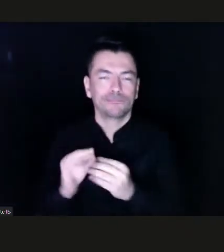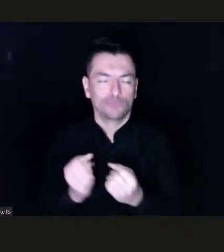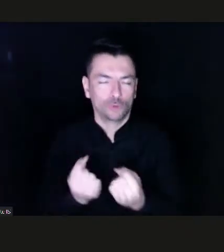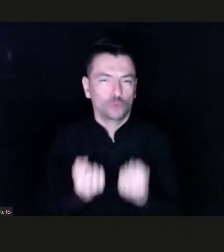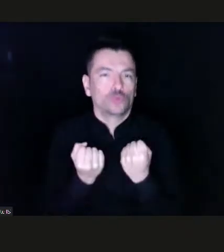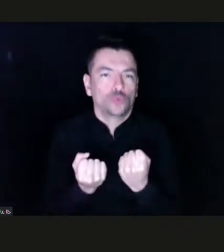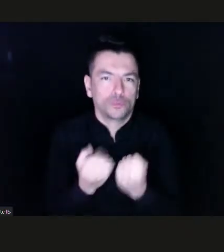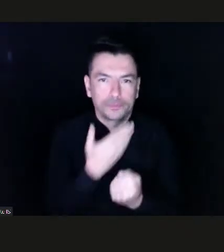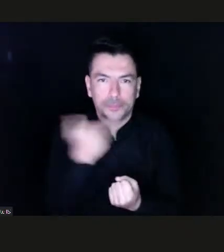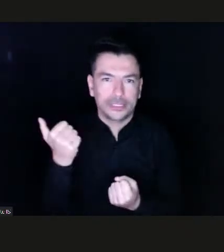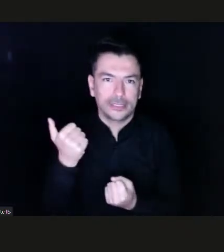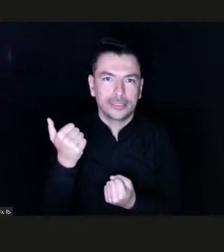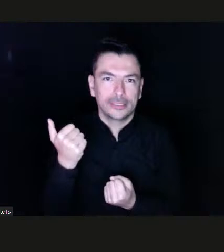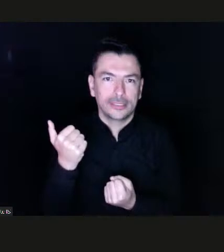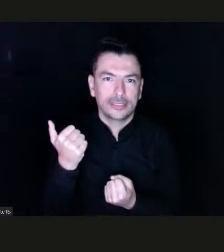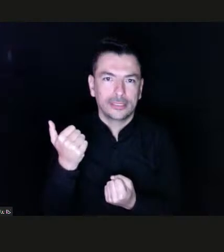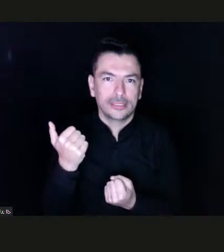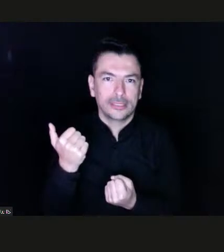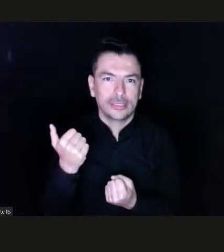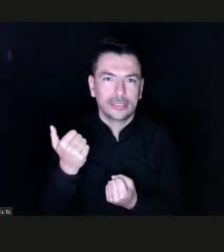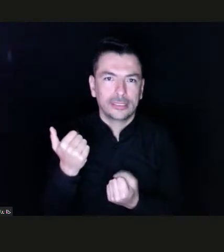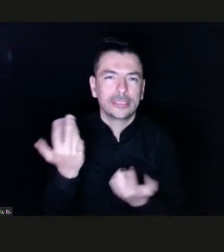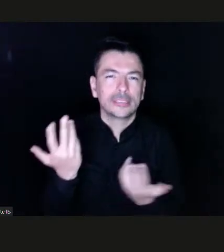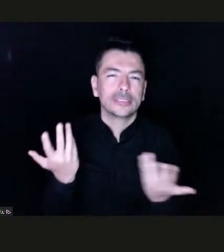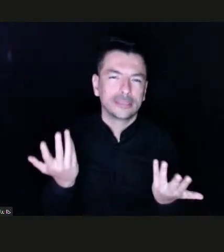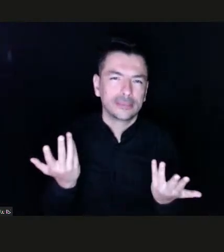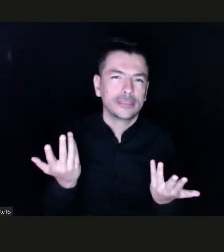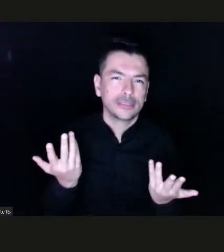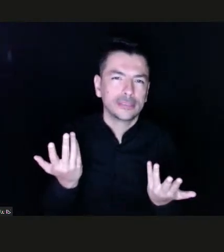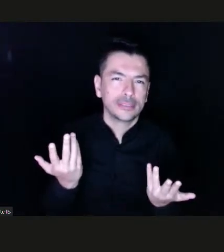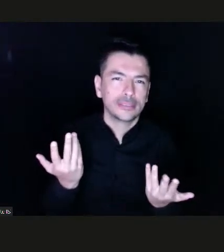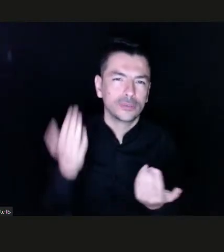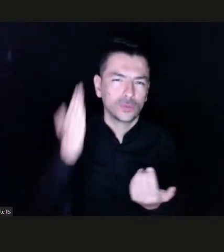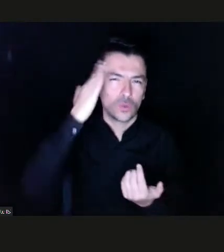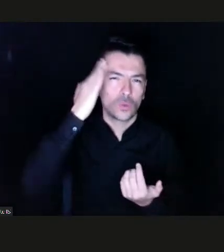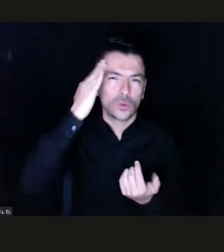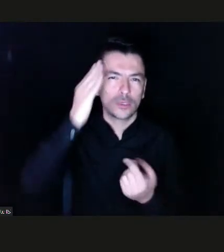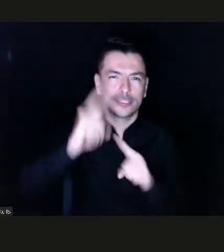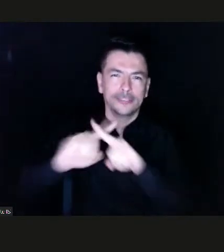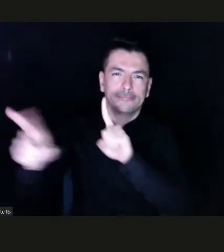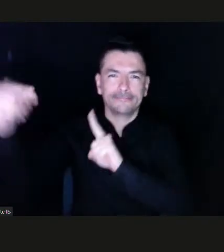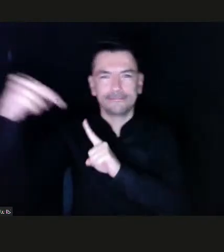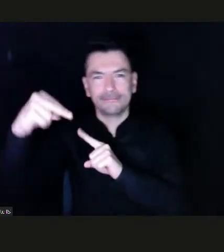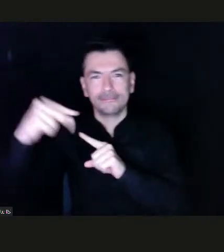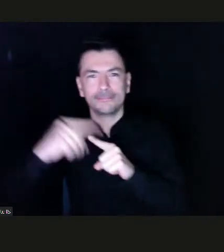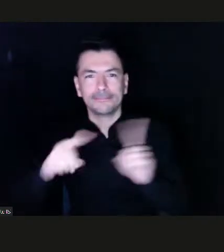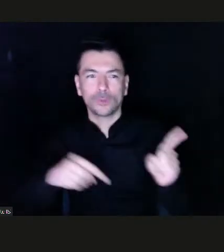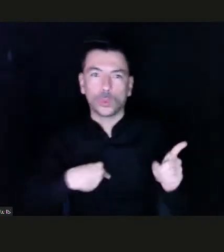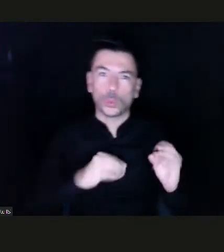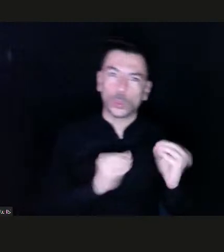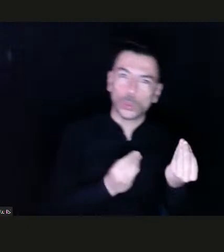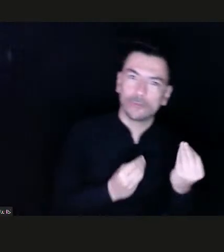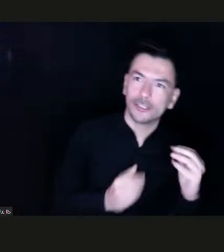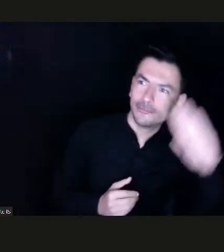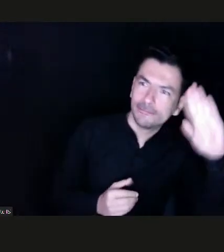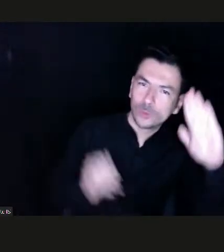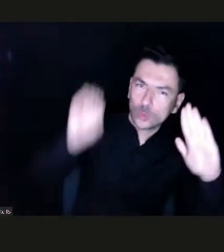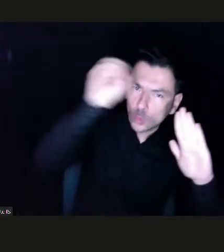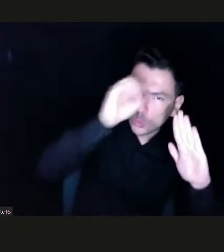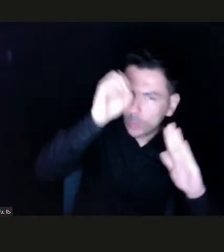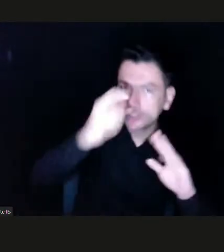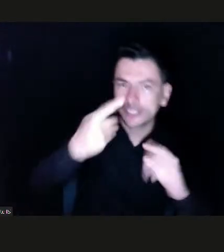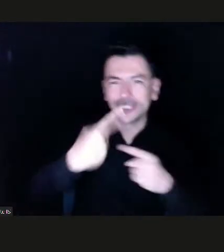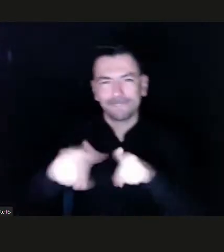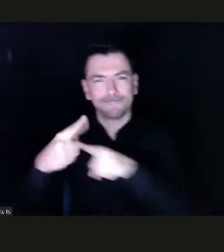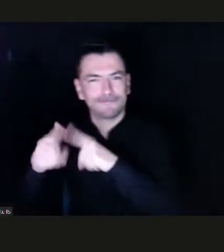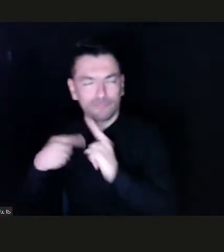process. So from there, I want at this stage to thank all of our contributors so far. We've had an exciting session and some